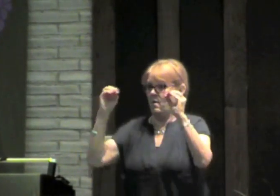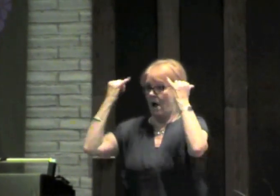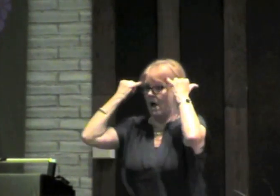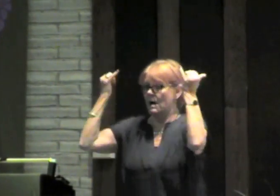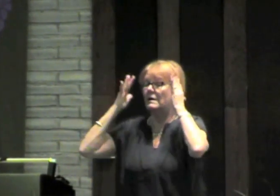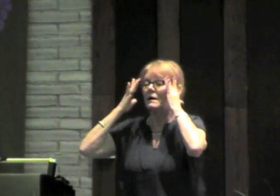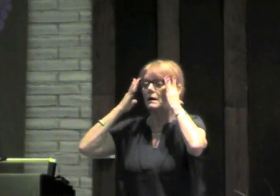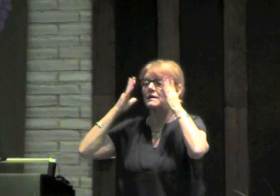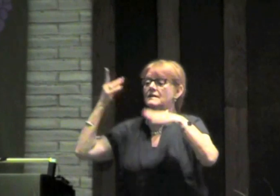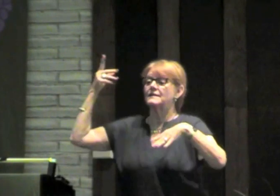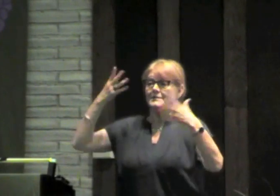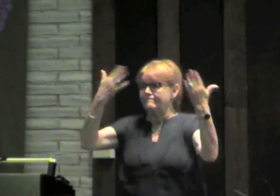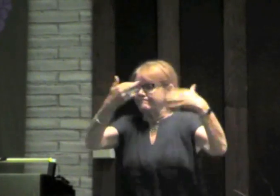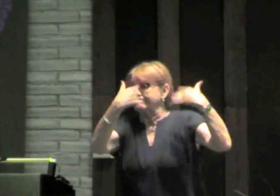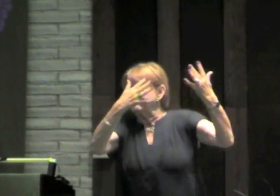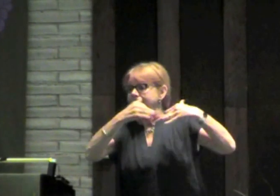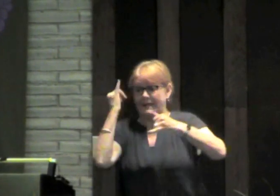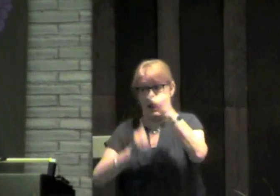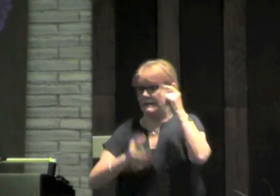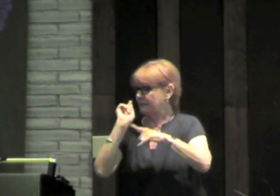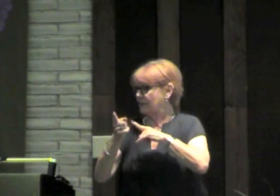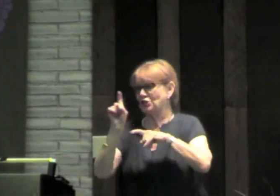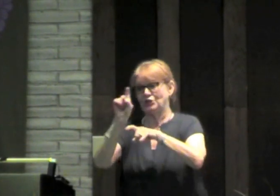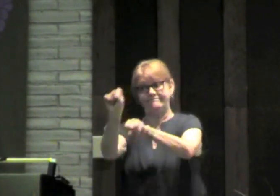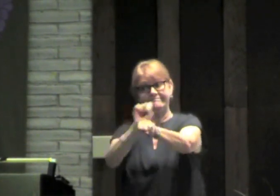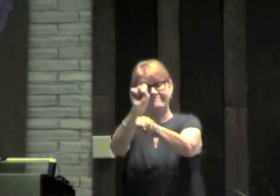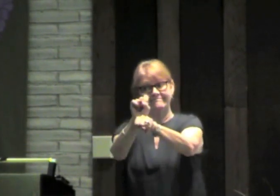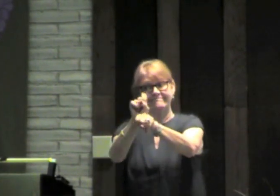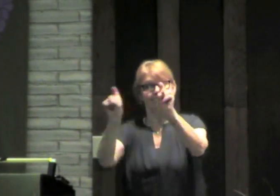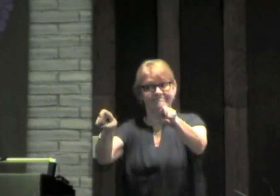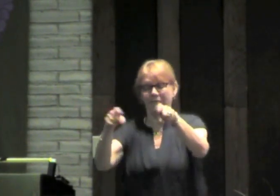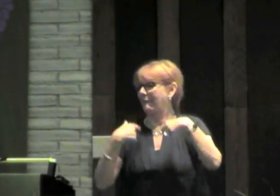And they asked me if I wanted to visit the temple, and I didn't know what they were talking about. I said, sure. So it was just kind of a last minute